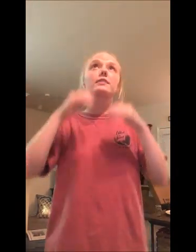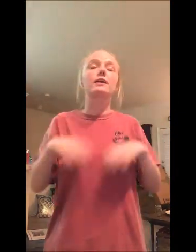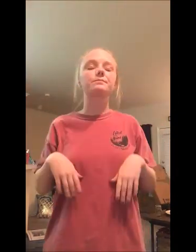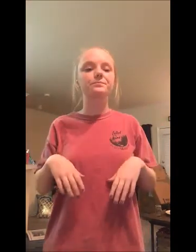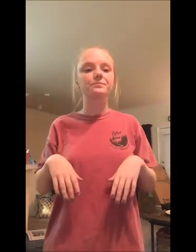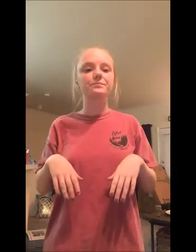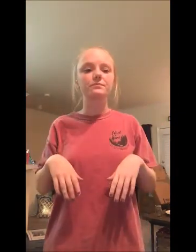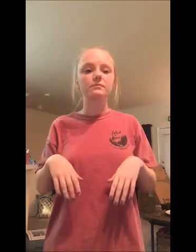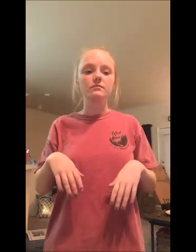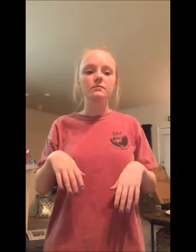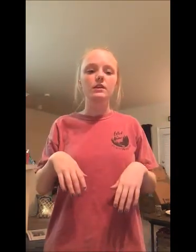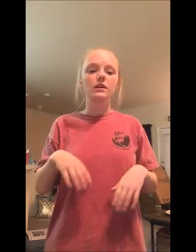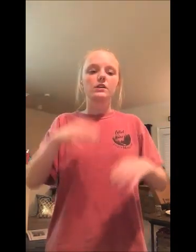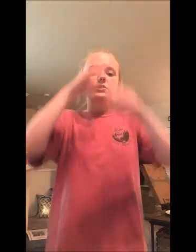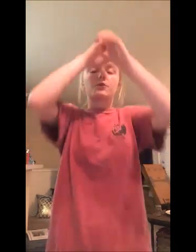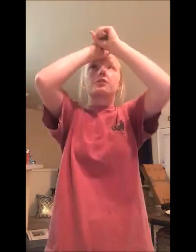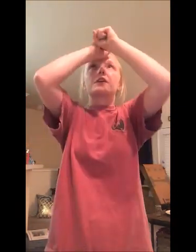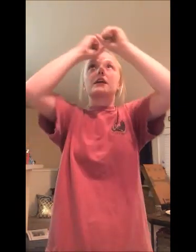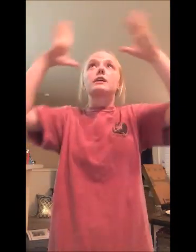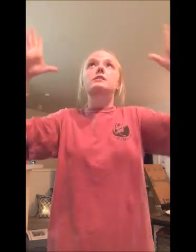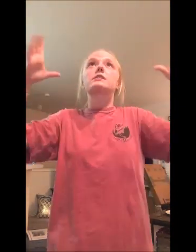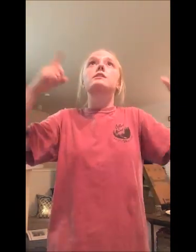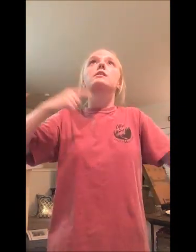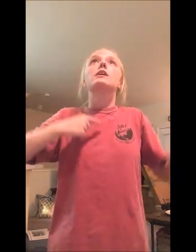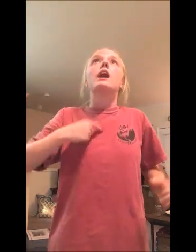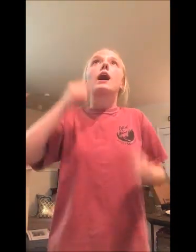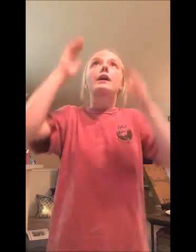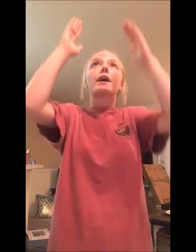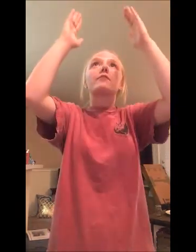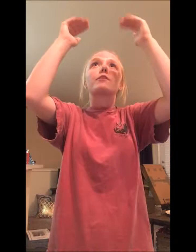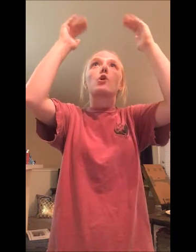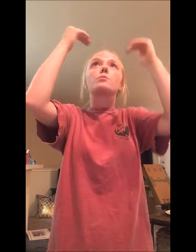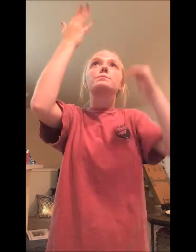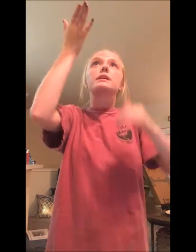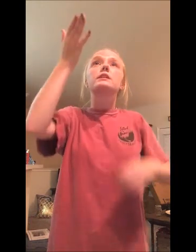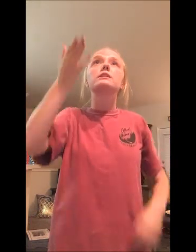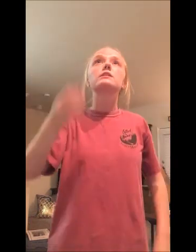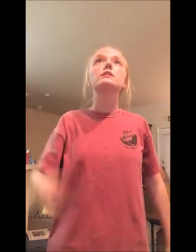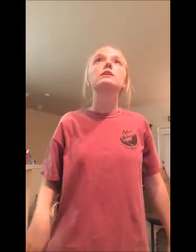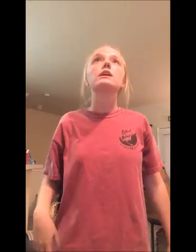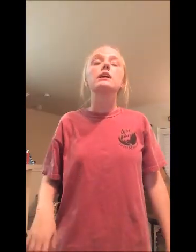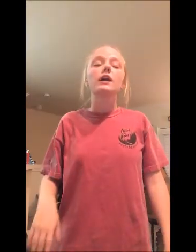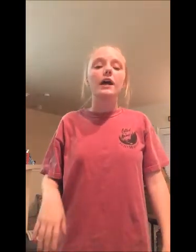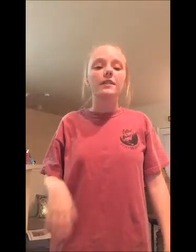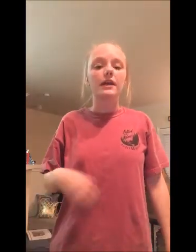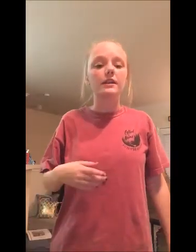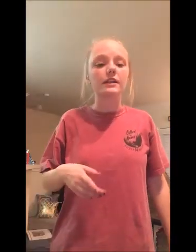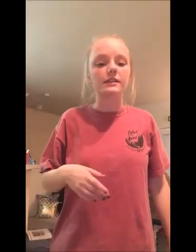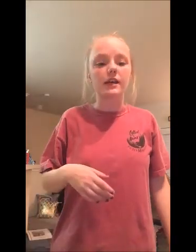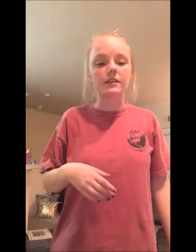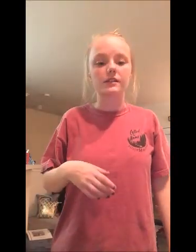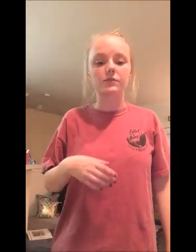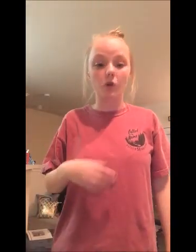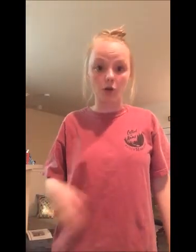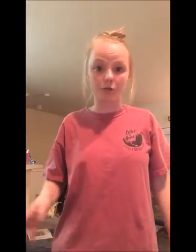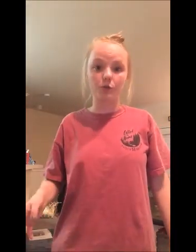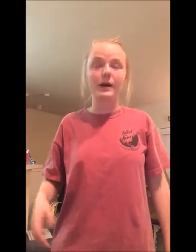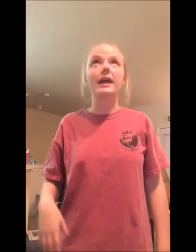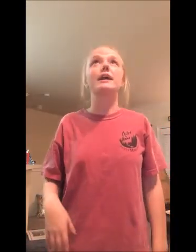there. So things I have hoped in, and then he says, fall through my